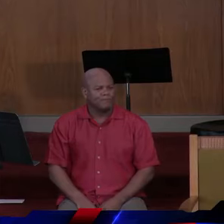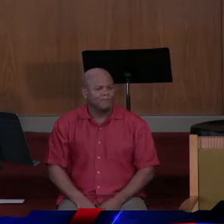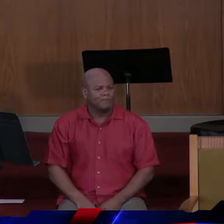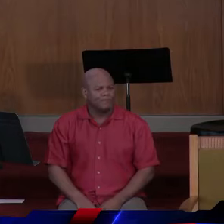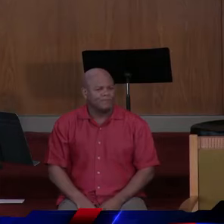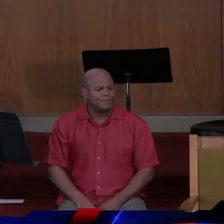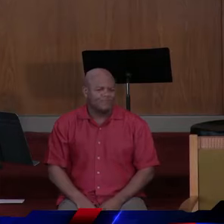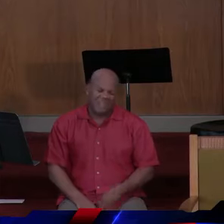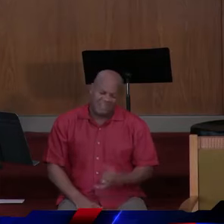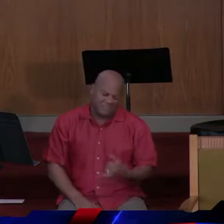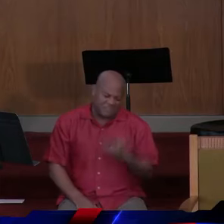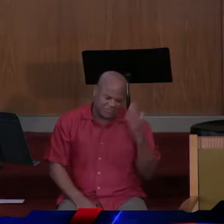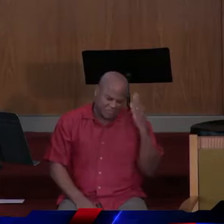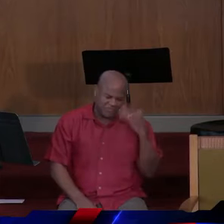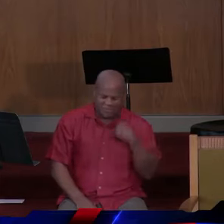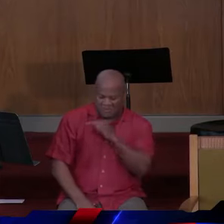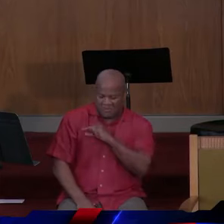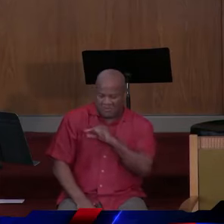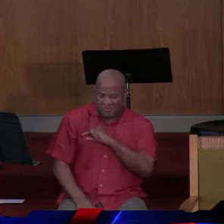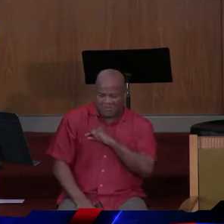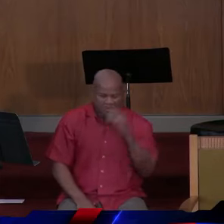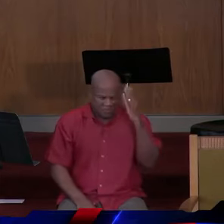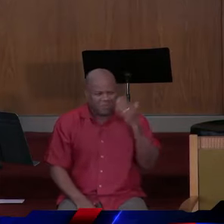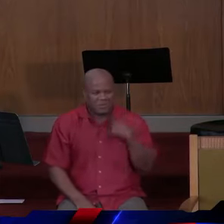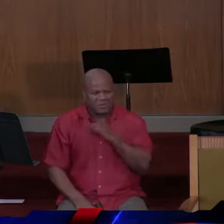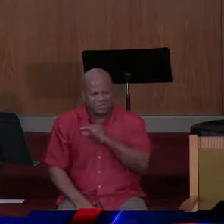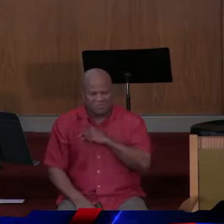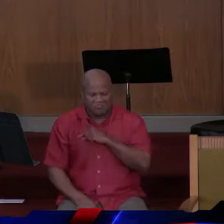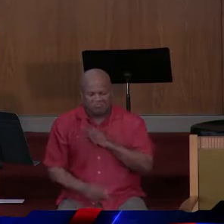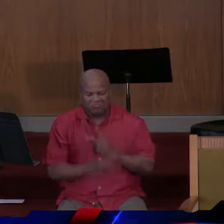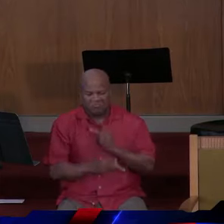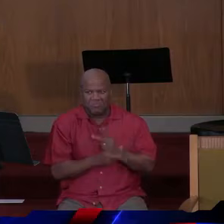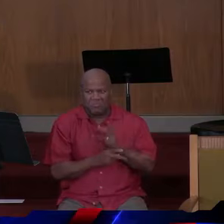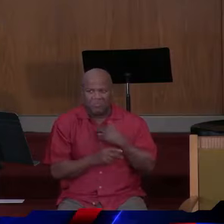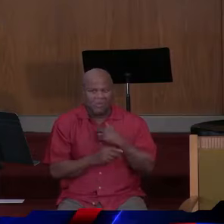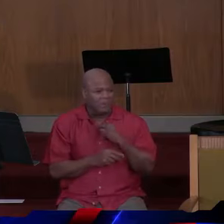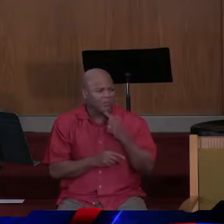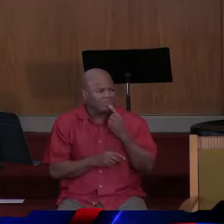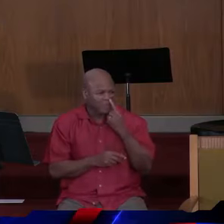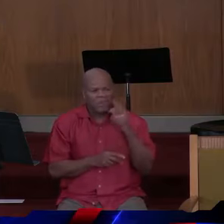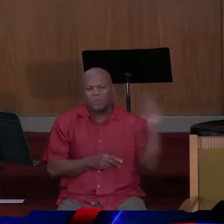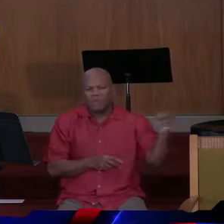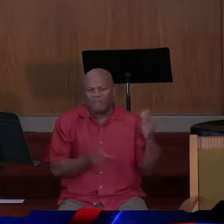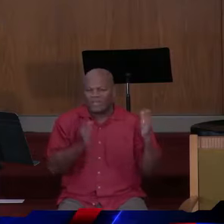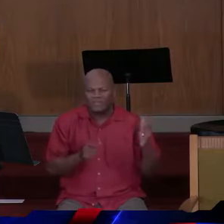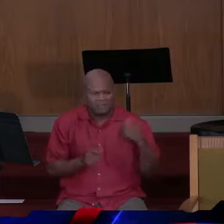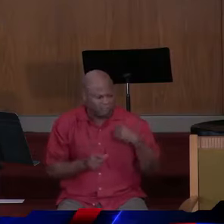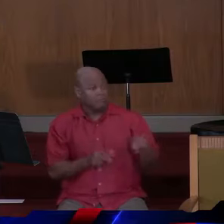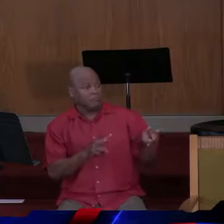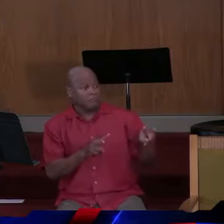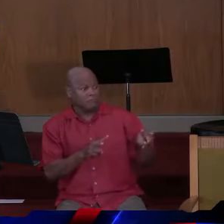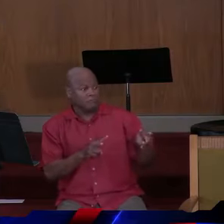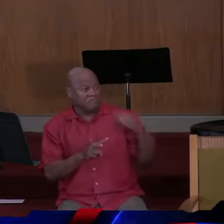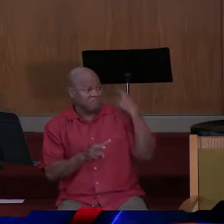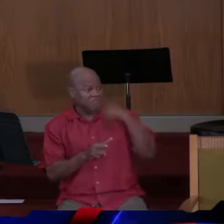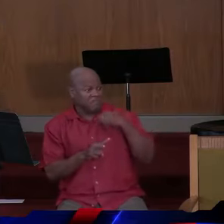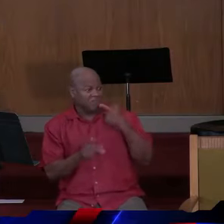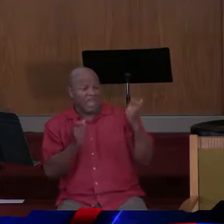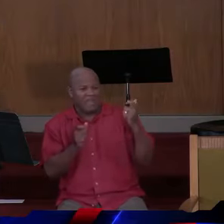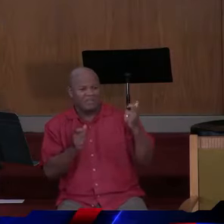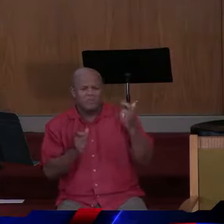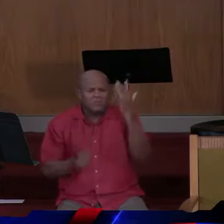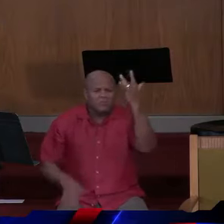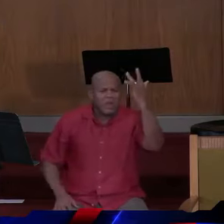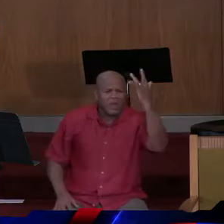Nope. Now she knows my integrity. She knows my integrity is intact. But my no was too quick. I could see it on her face.